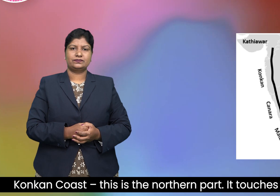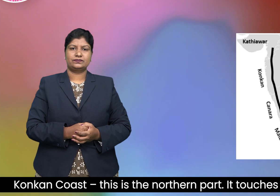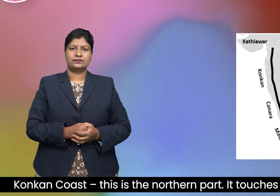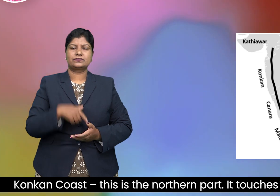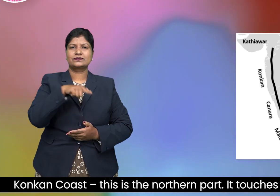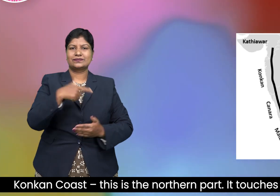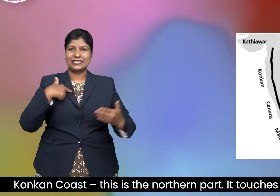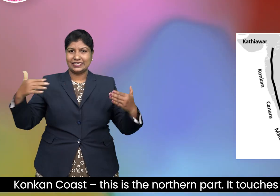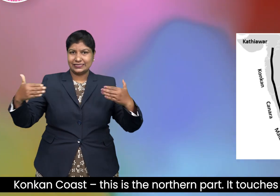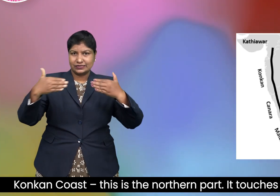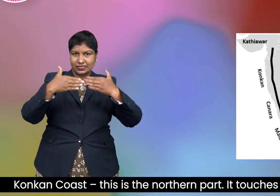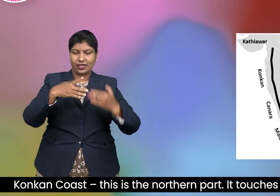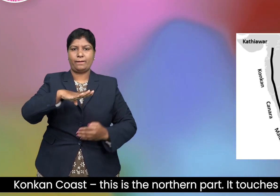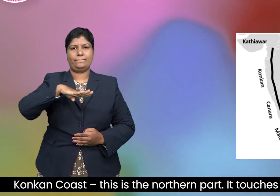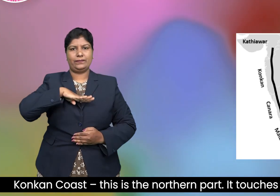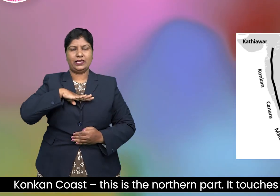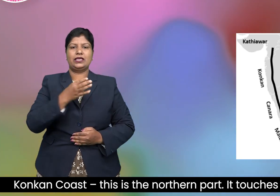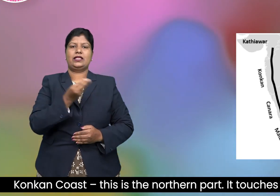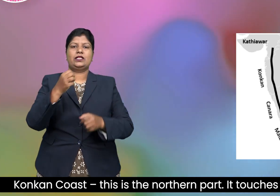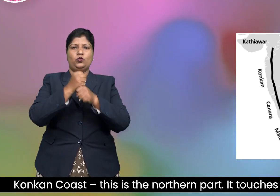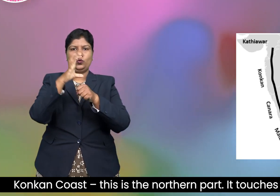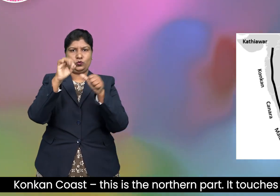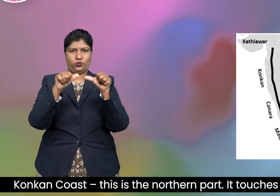maharashtra and goa